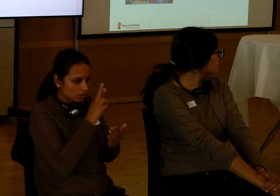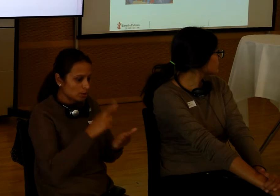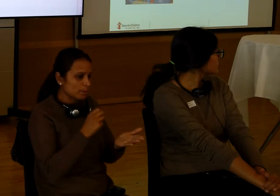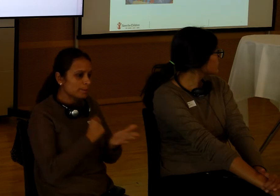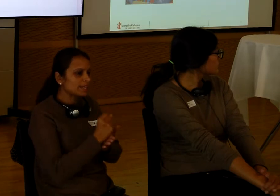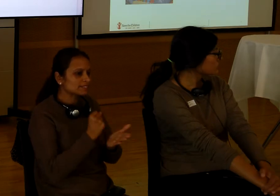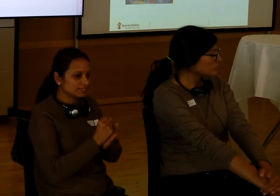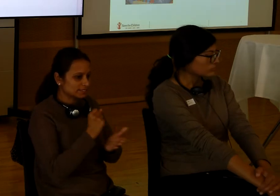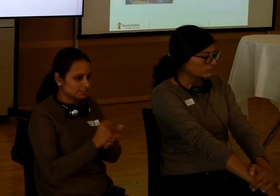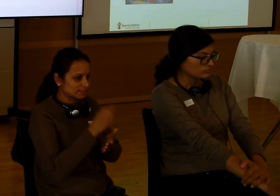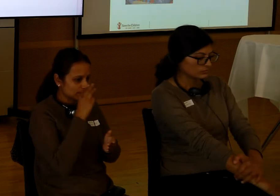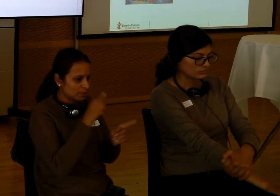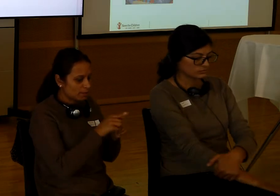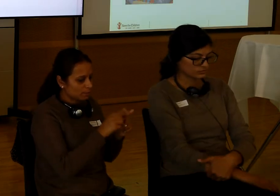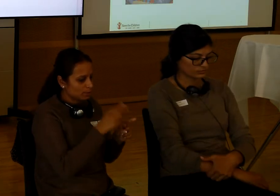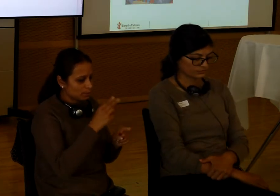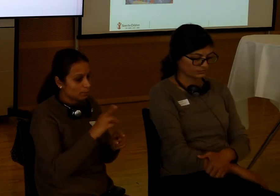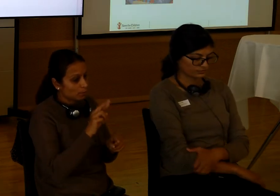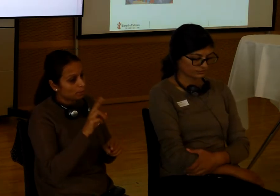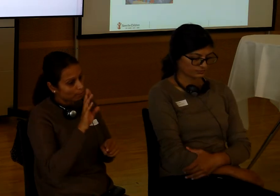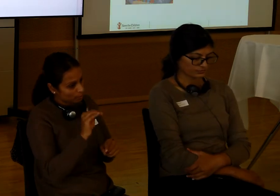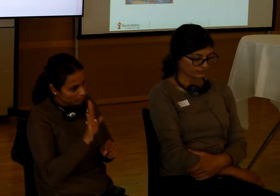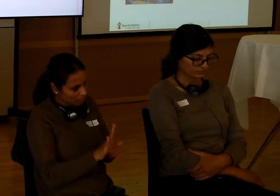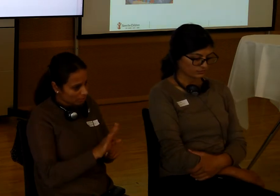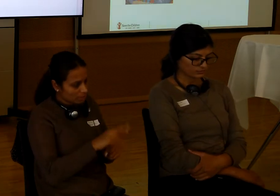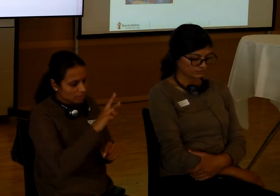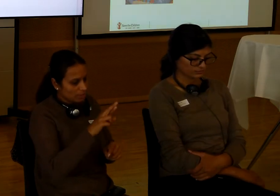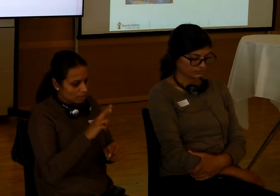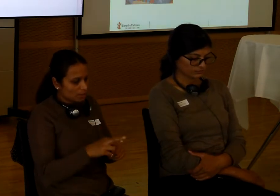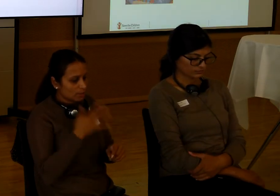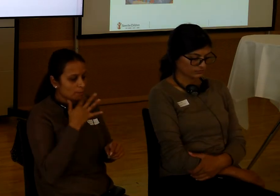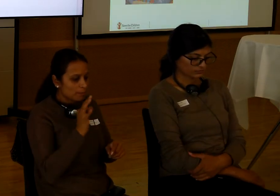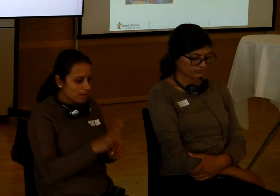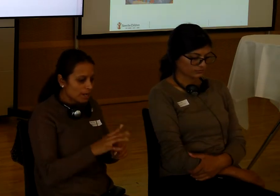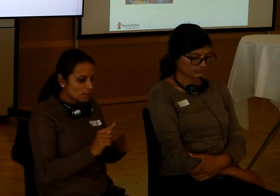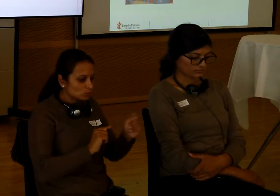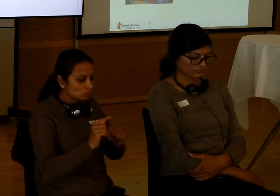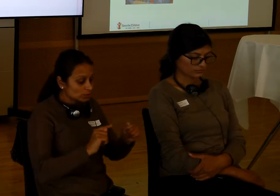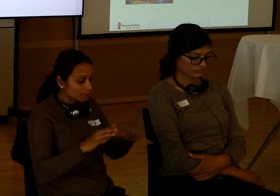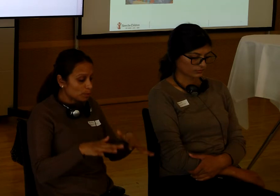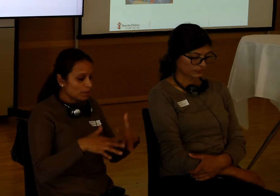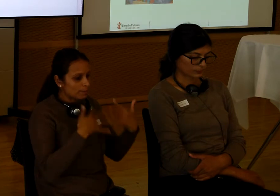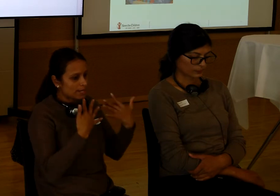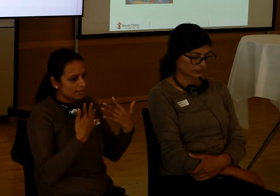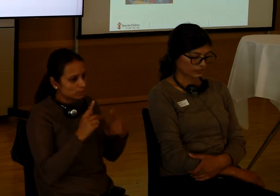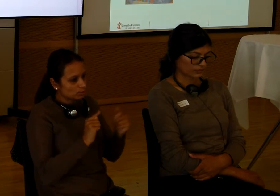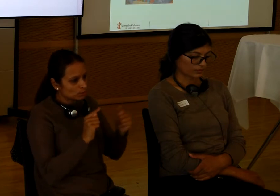new methods to identify the most effective inclusion measures in every context.